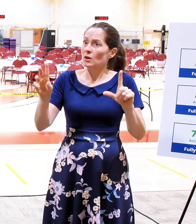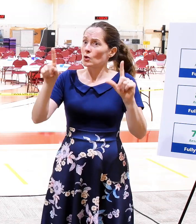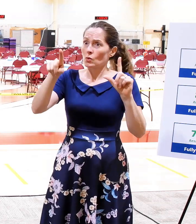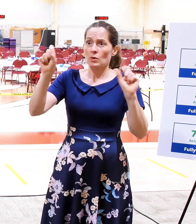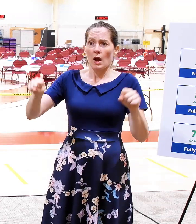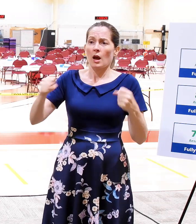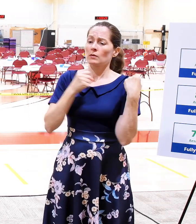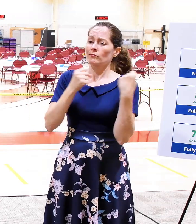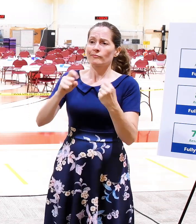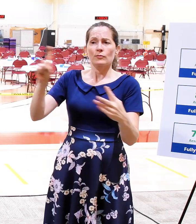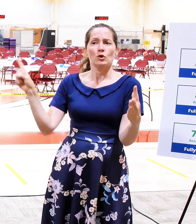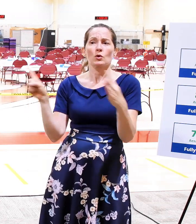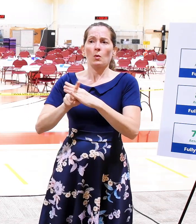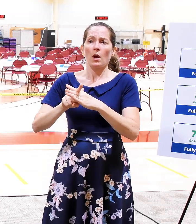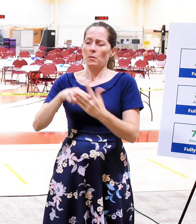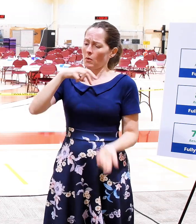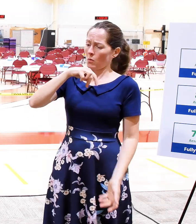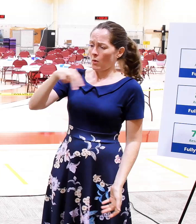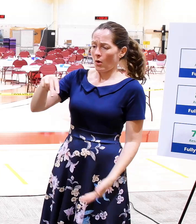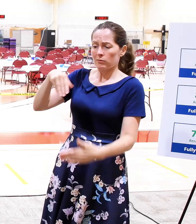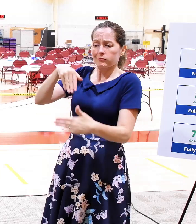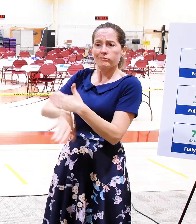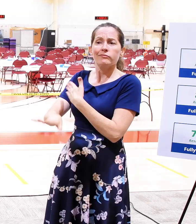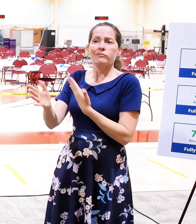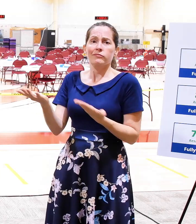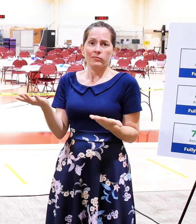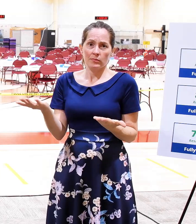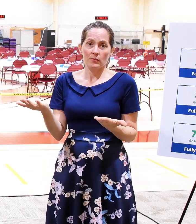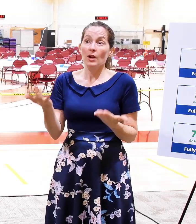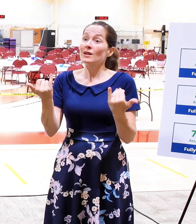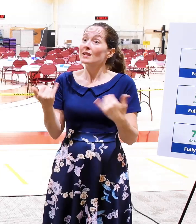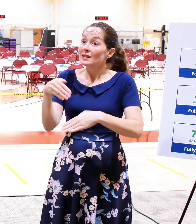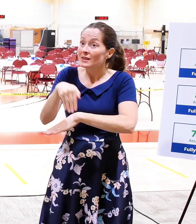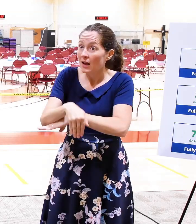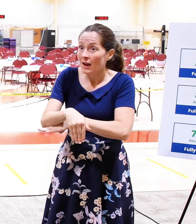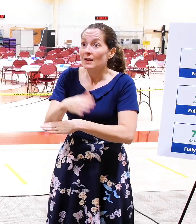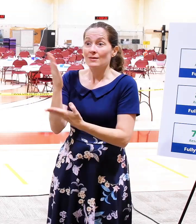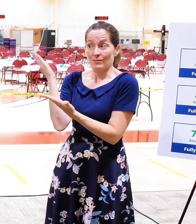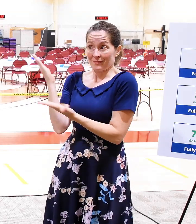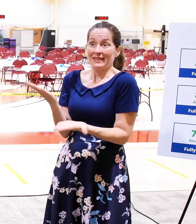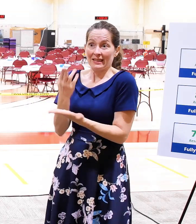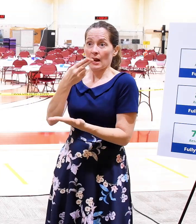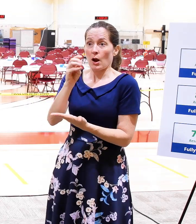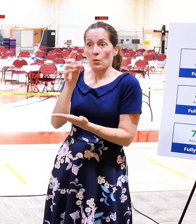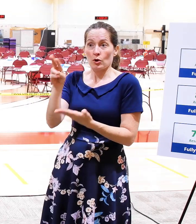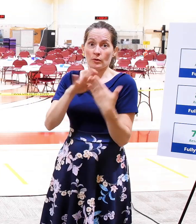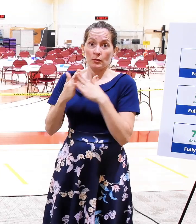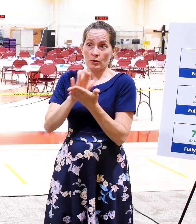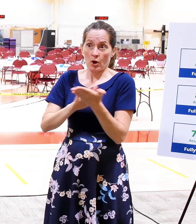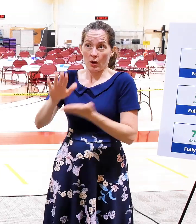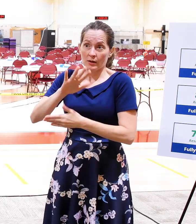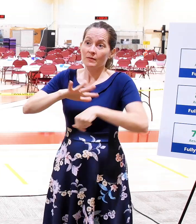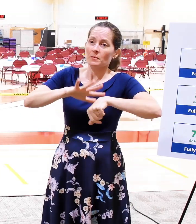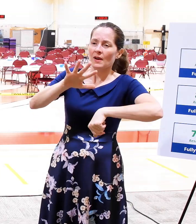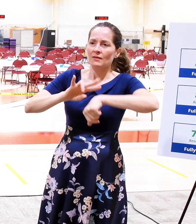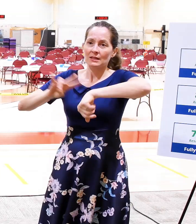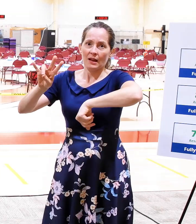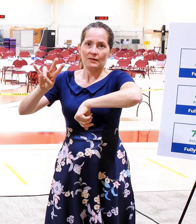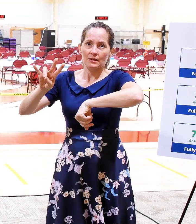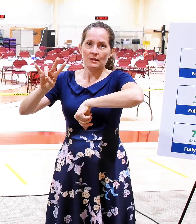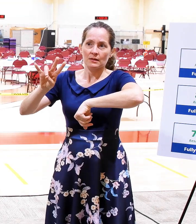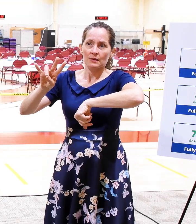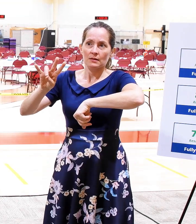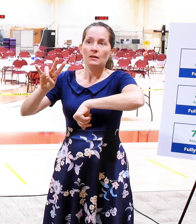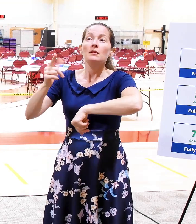Tonight, there will be a clinic right here at Howard Community College from 5 to 7 p.m. Again, there will be a